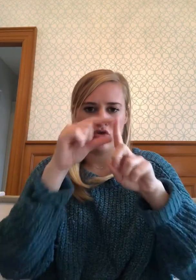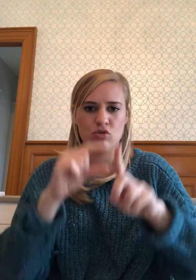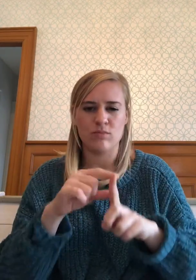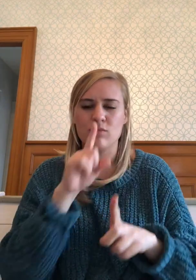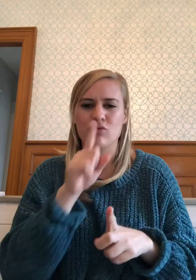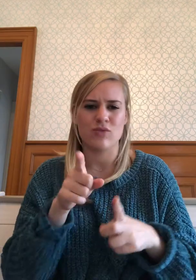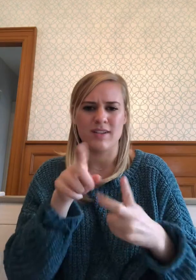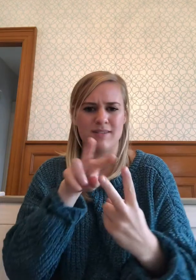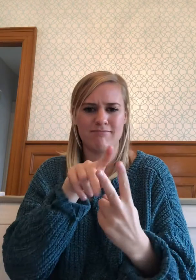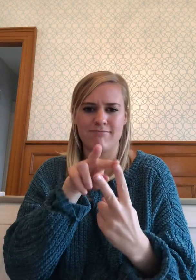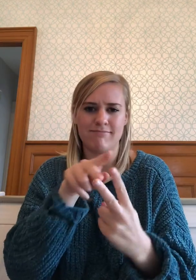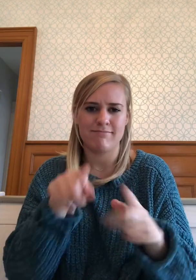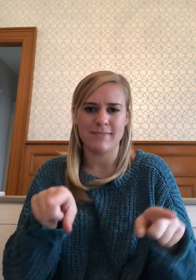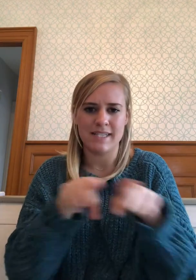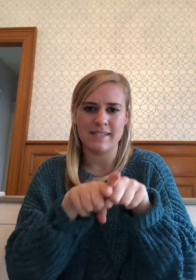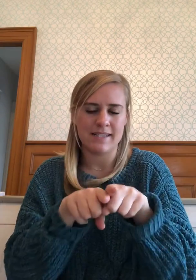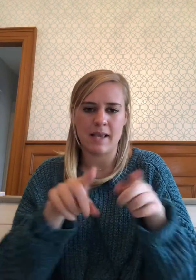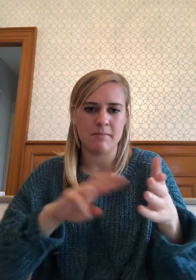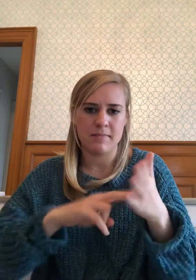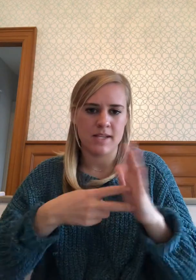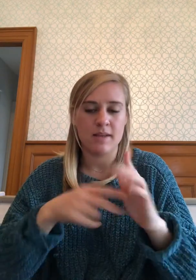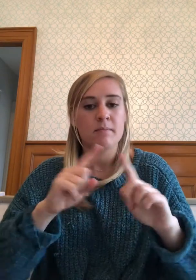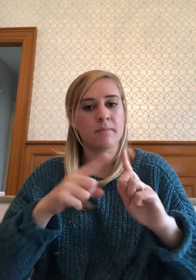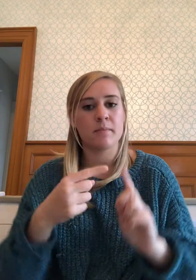about a third up from the apex of the root.